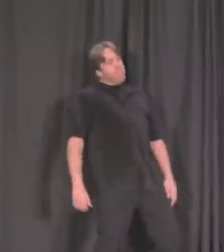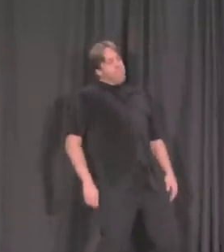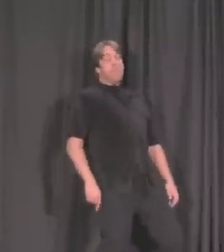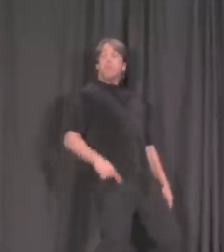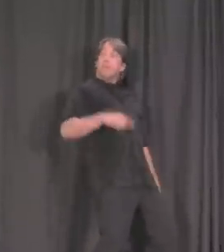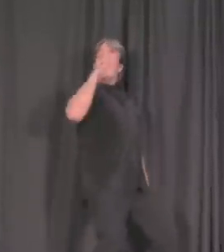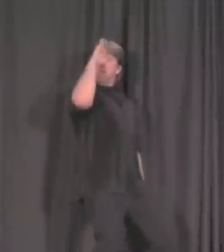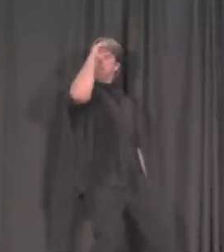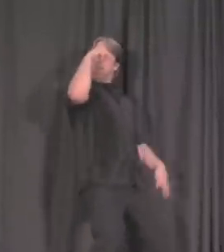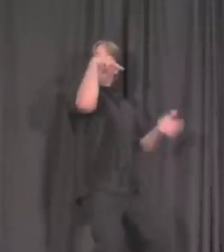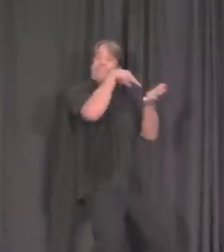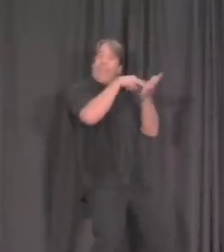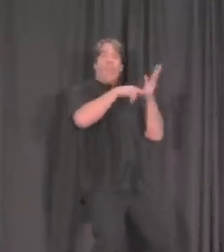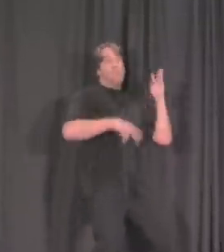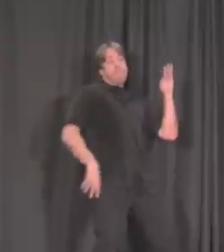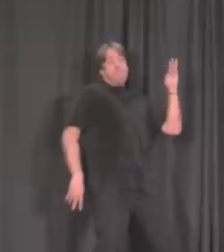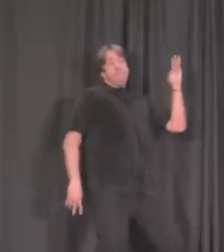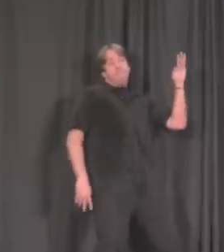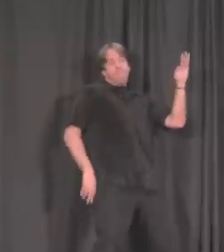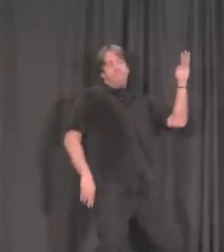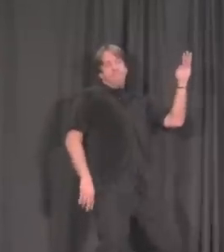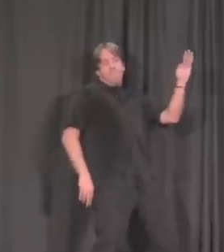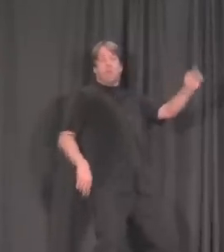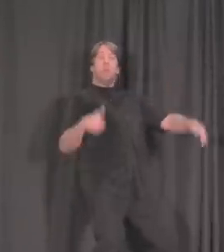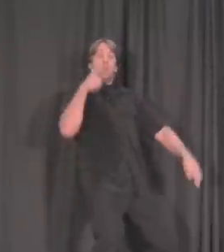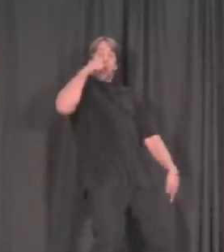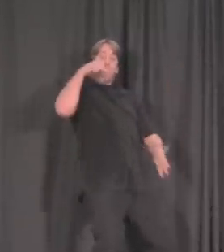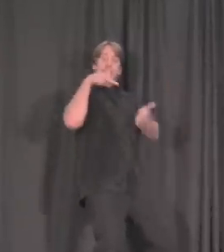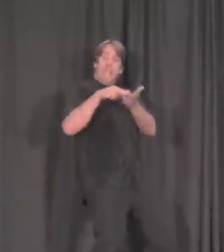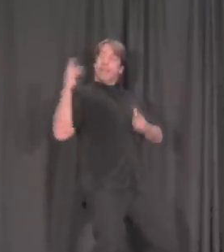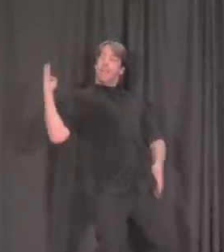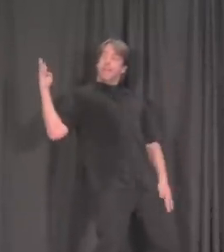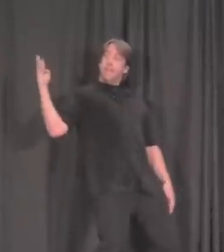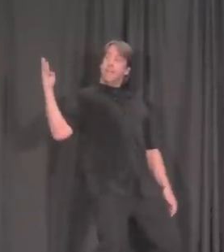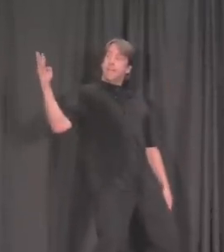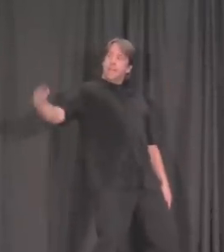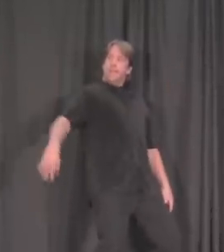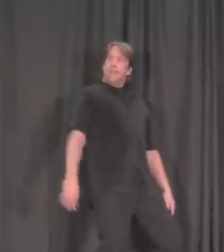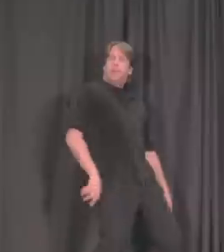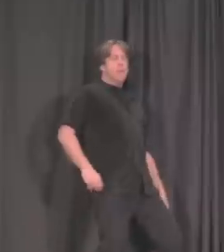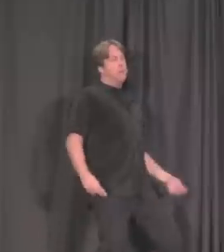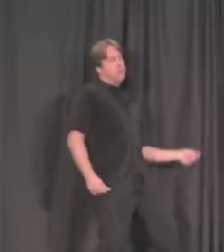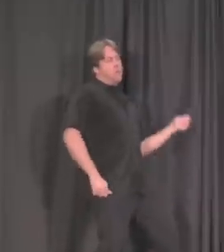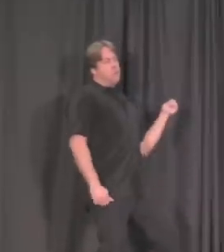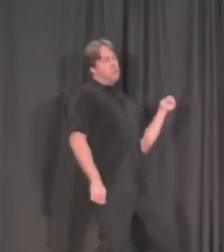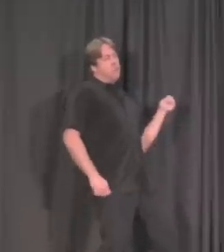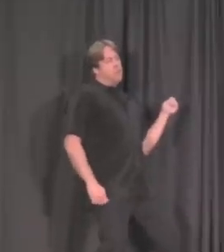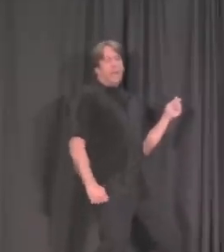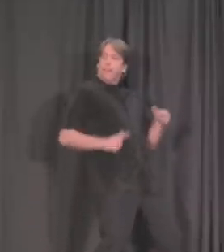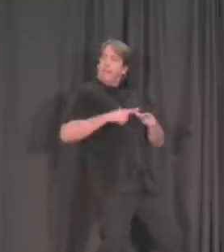I noticed something. All the boys were standing there on the left, and all the girls were just standing there on the right doing